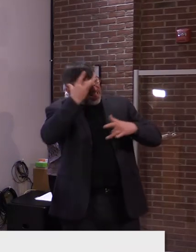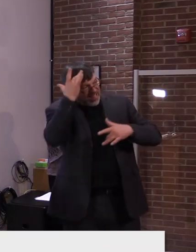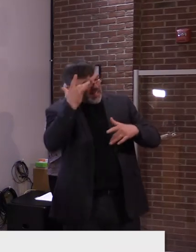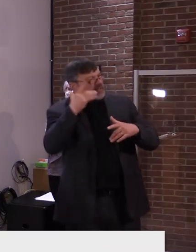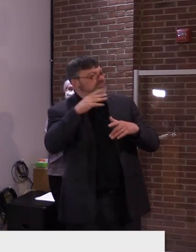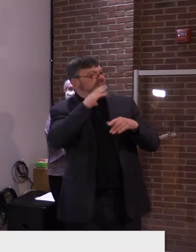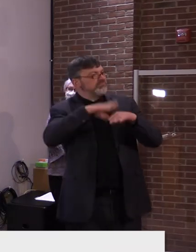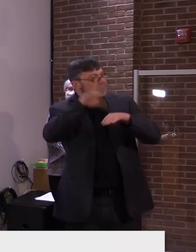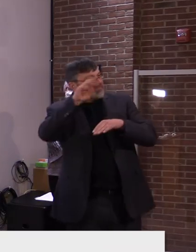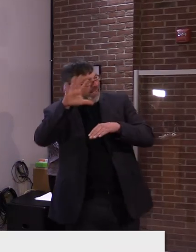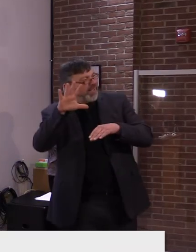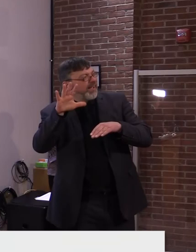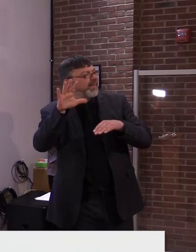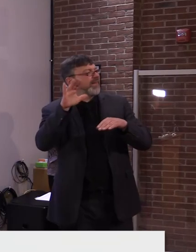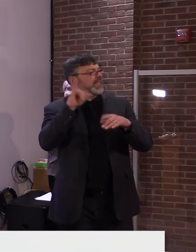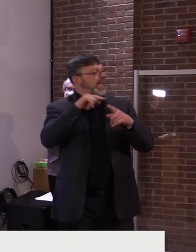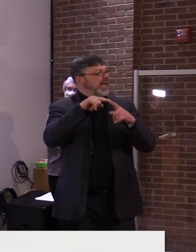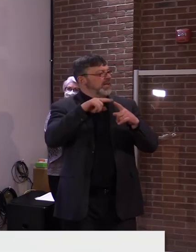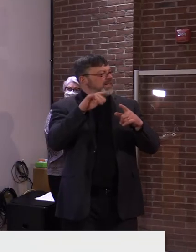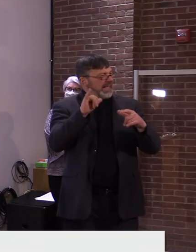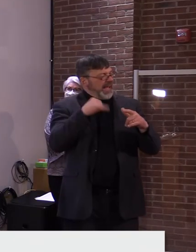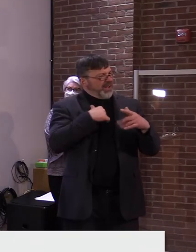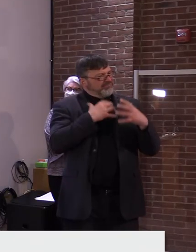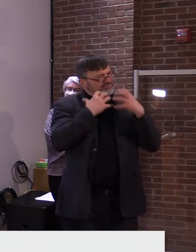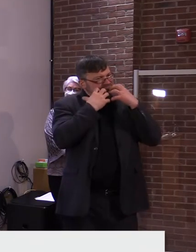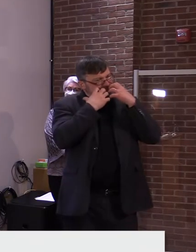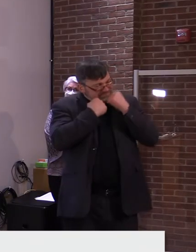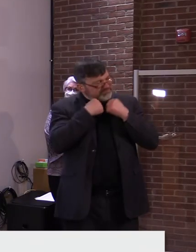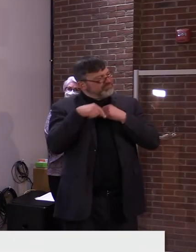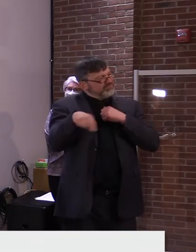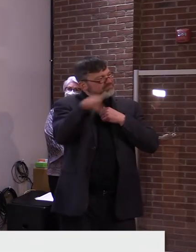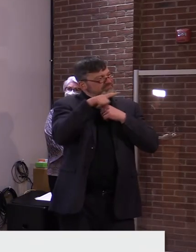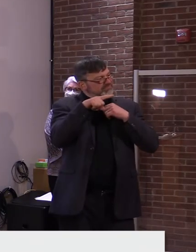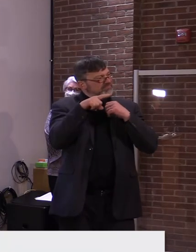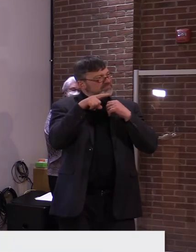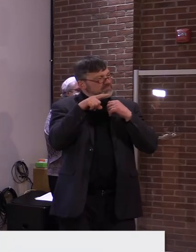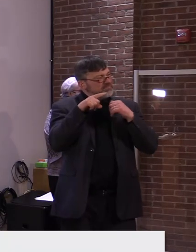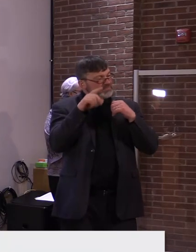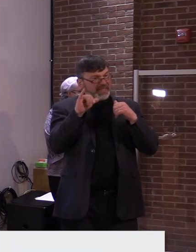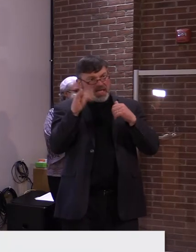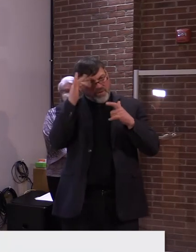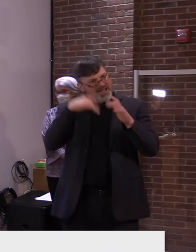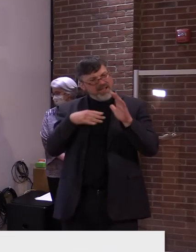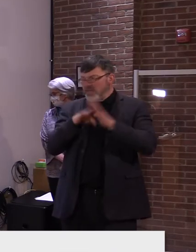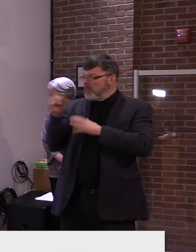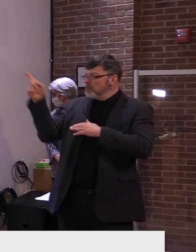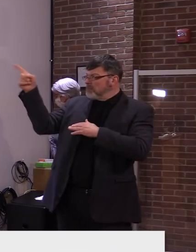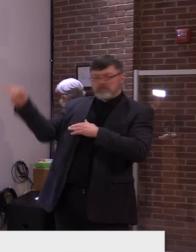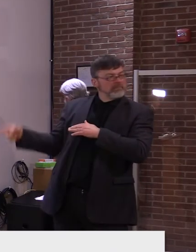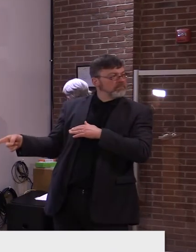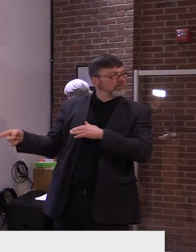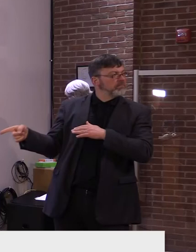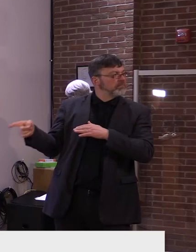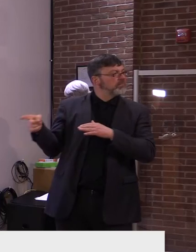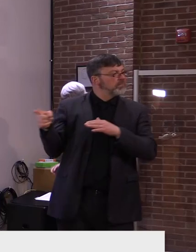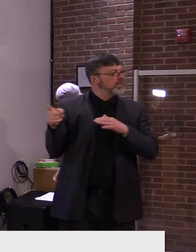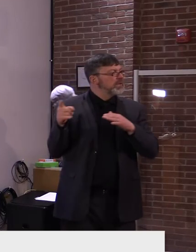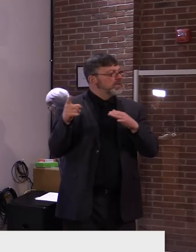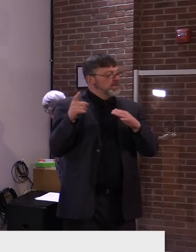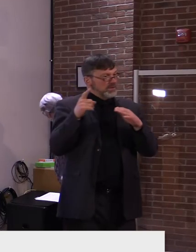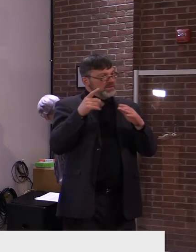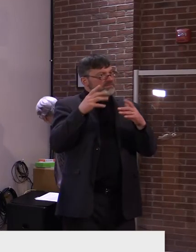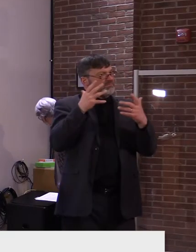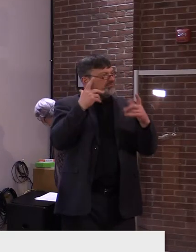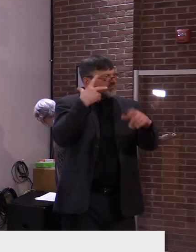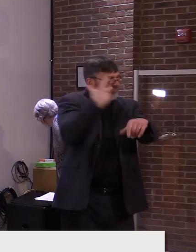we just developed a strategy, our age-banding strategy, to take care of of those who are impacted from loss of life